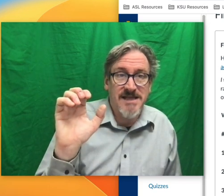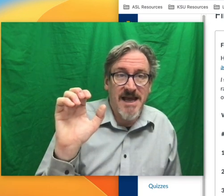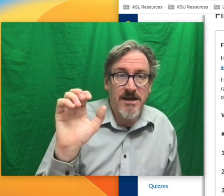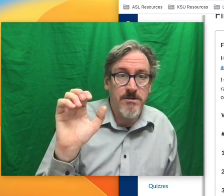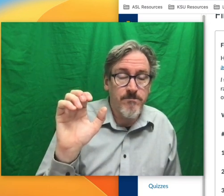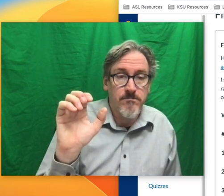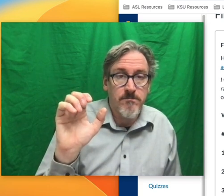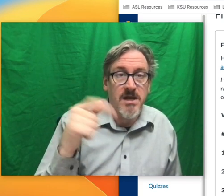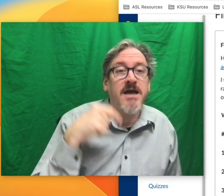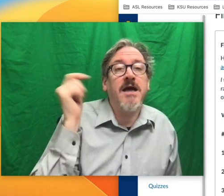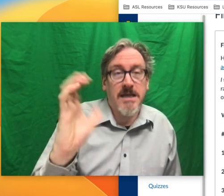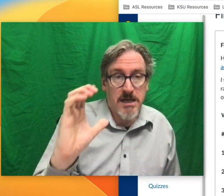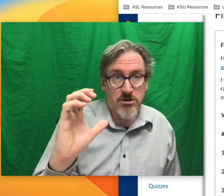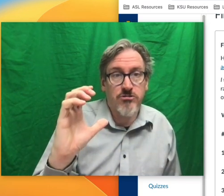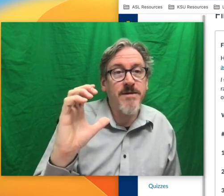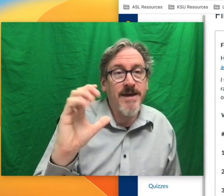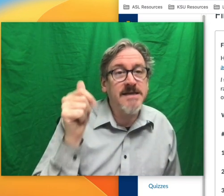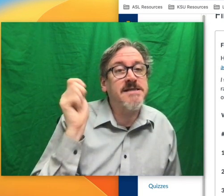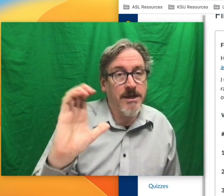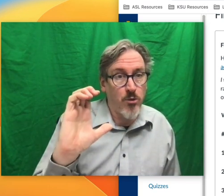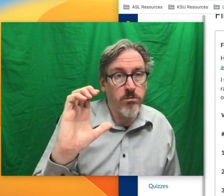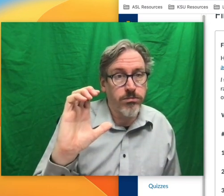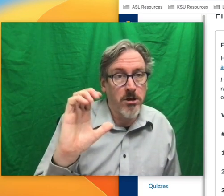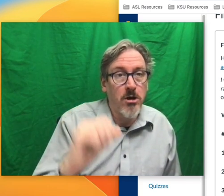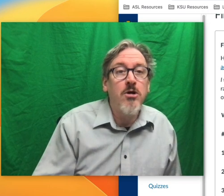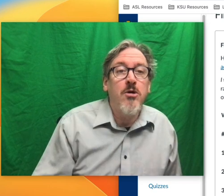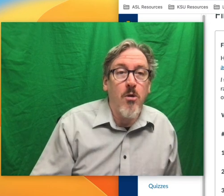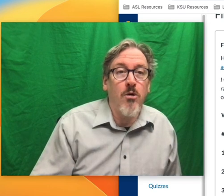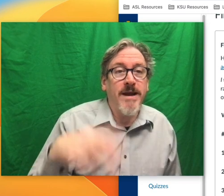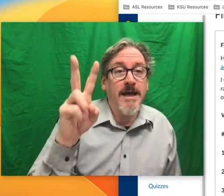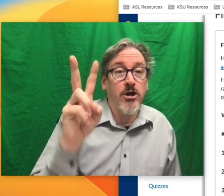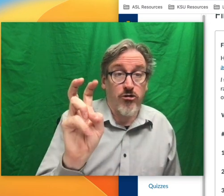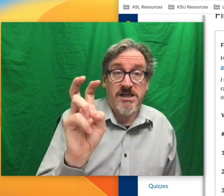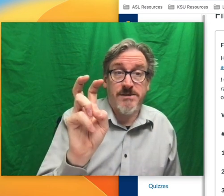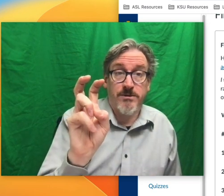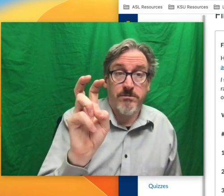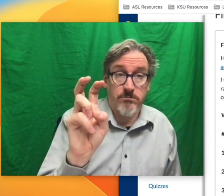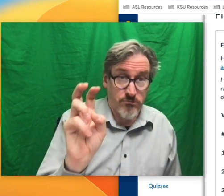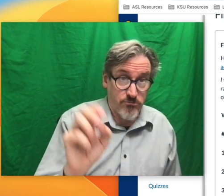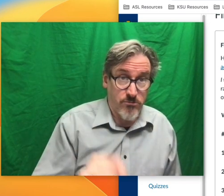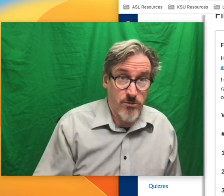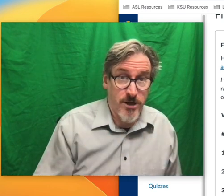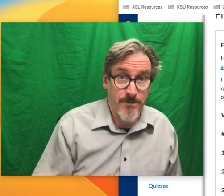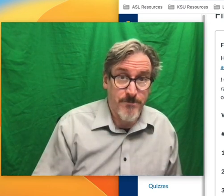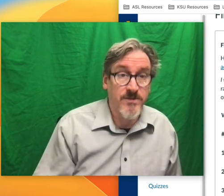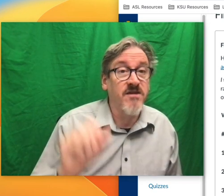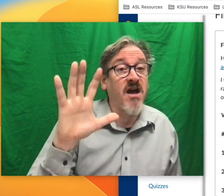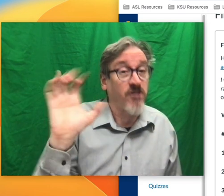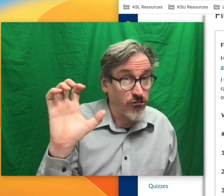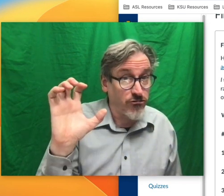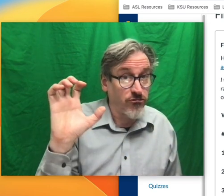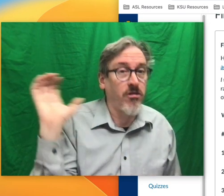looks like you just sort of relax the hand, and try to make it a C. or make it crisp. Okay.